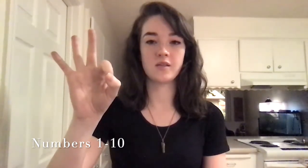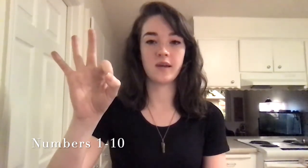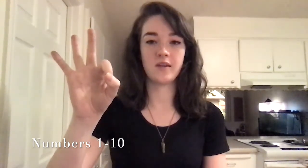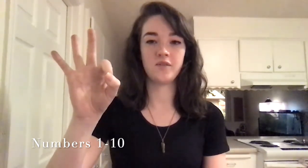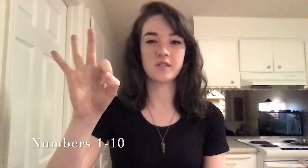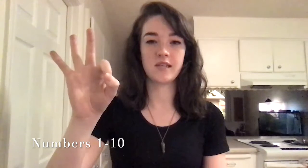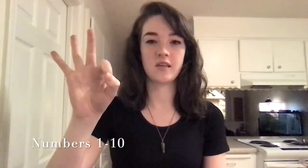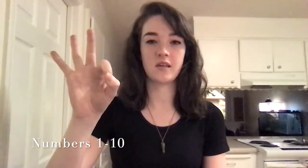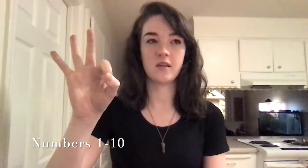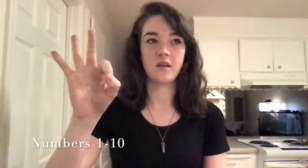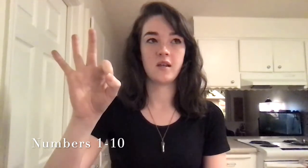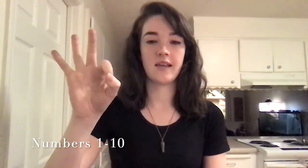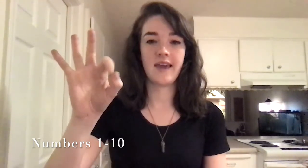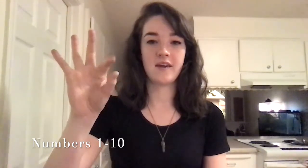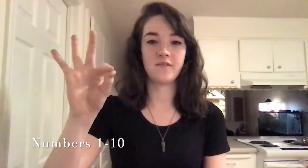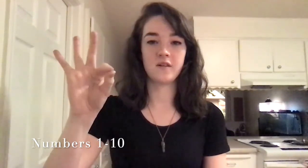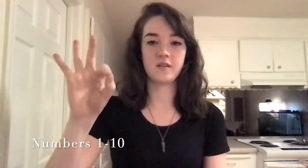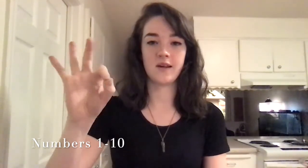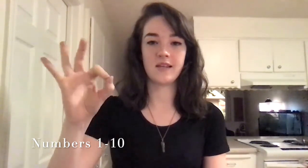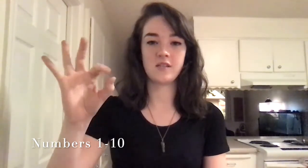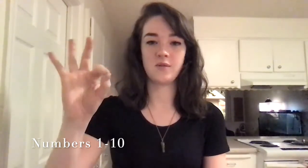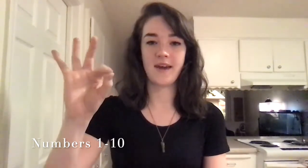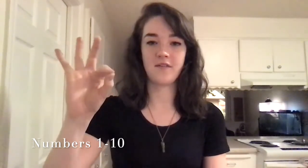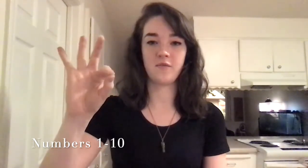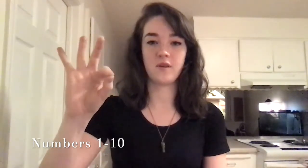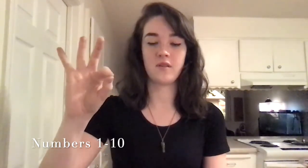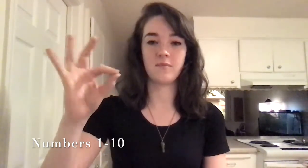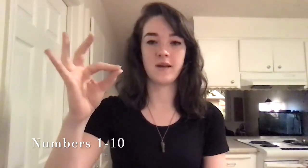kind of looks like an F, so I like to do F with my